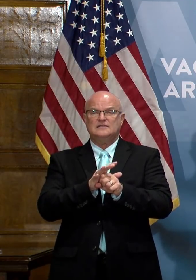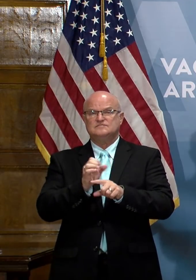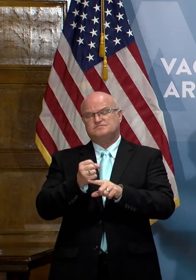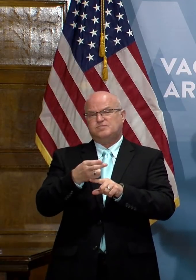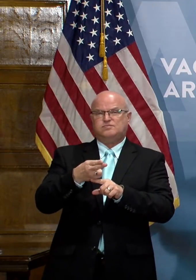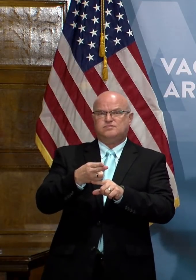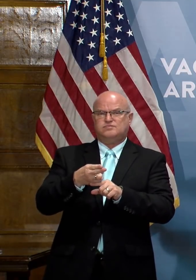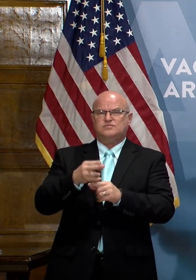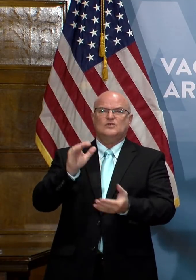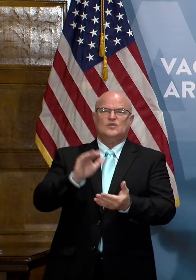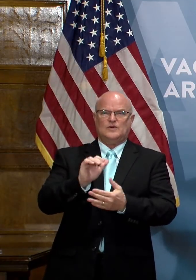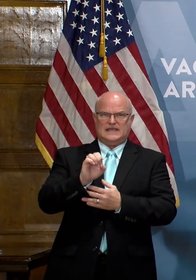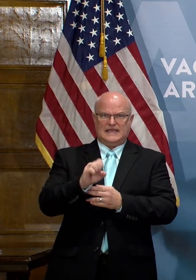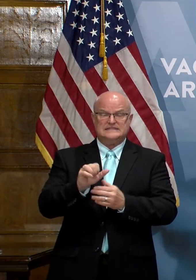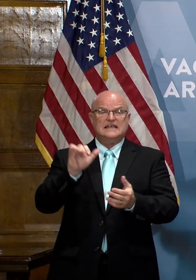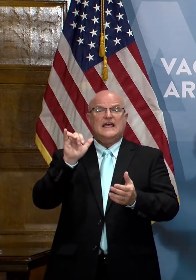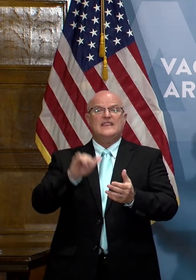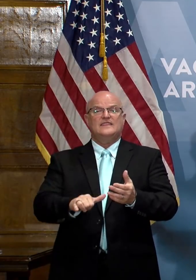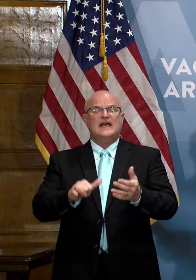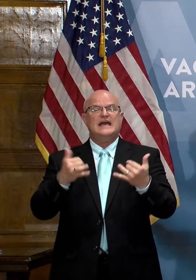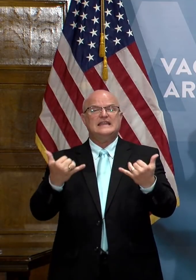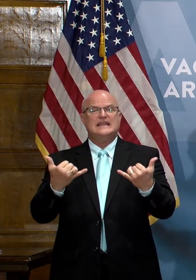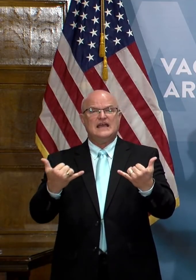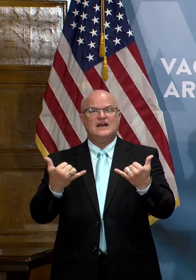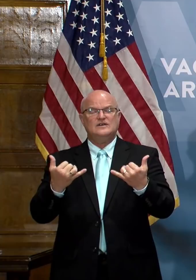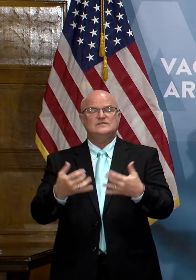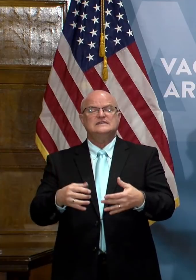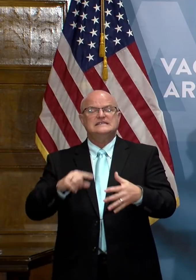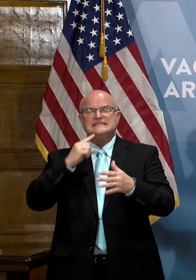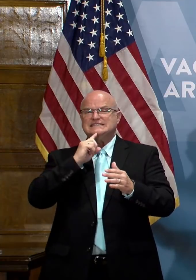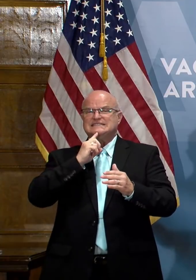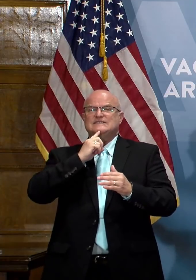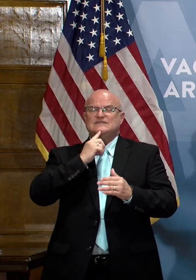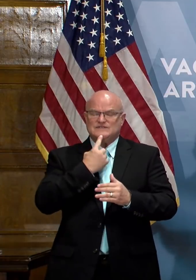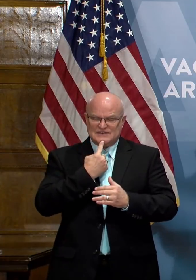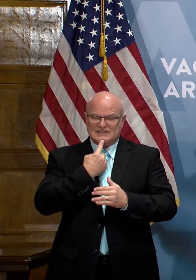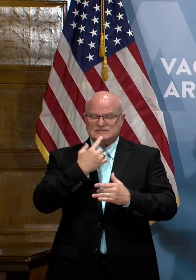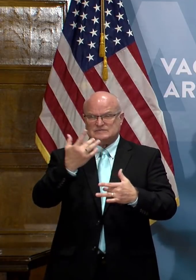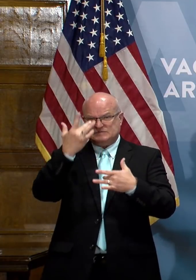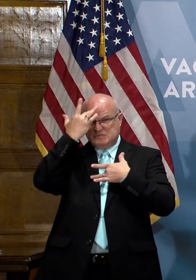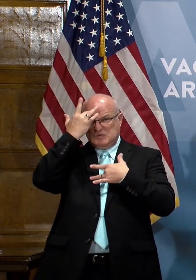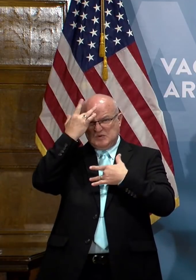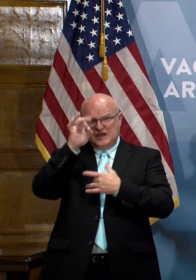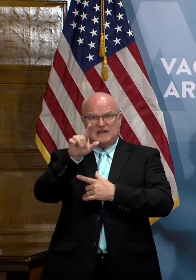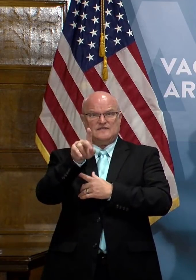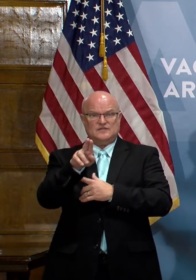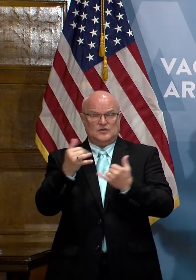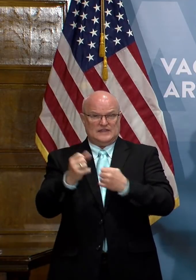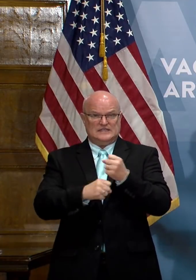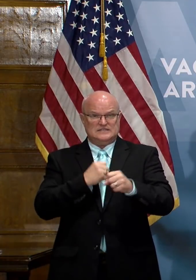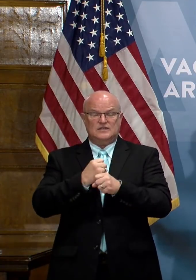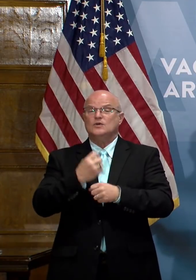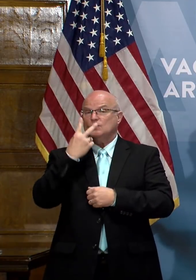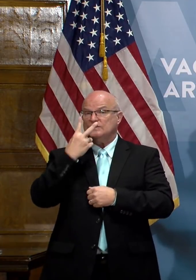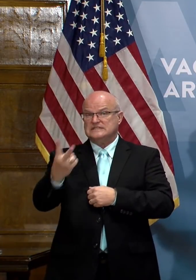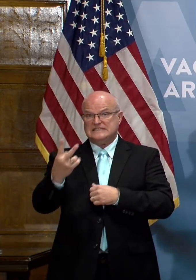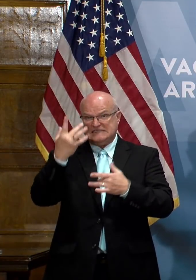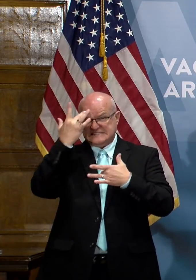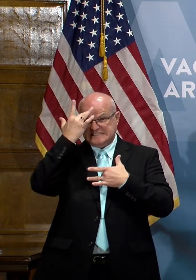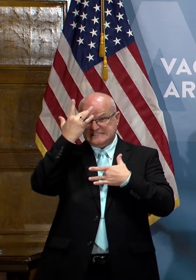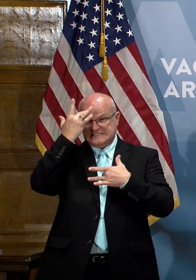with also lower cases. That opens the door for a very severe influenza season this year. We're already seeing